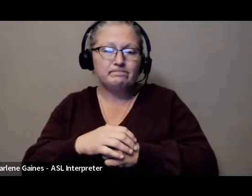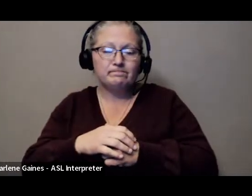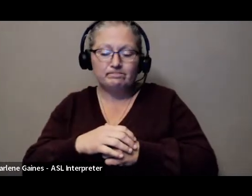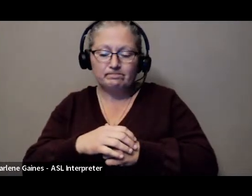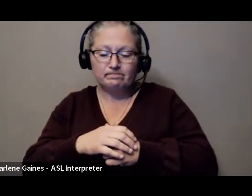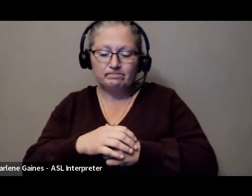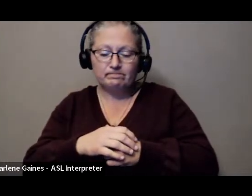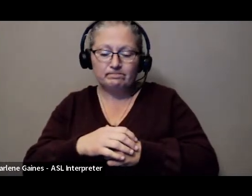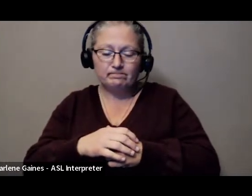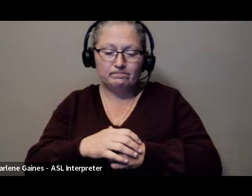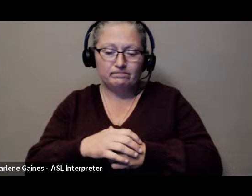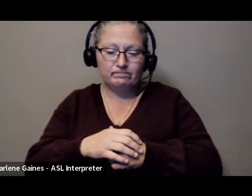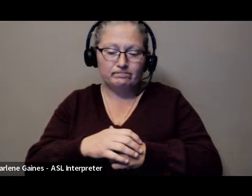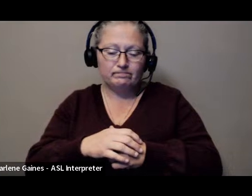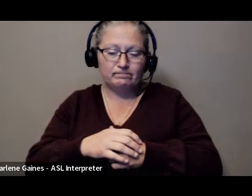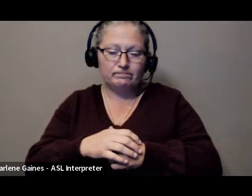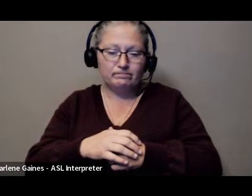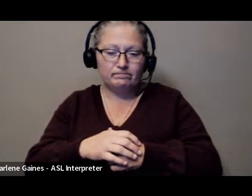the